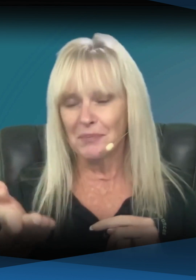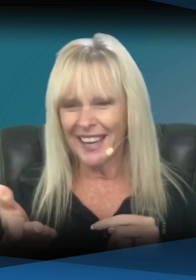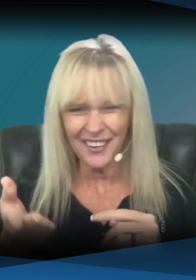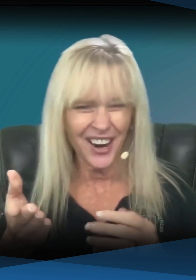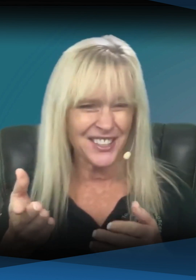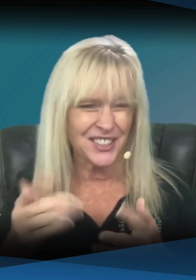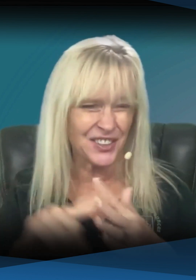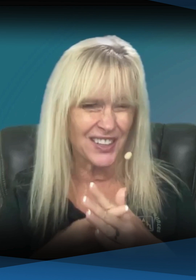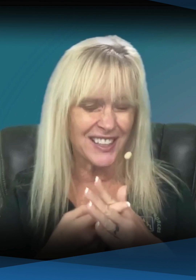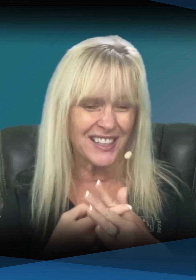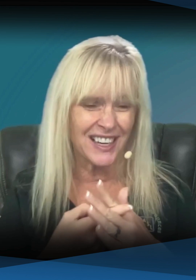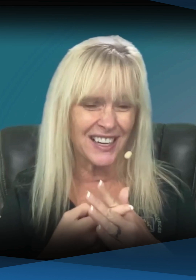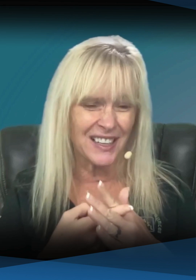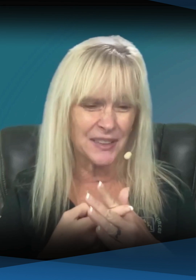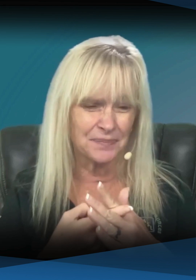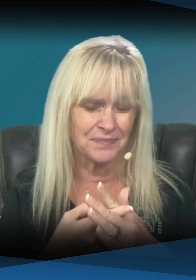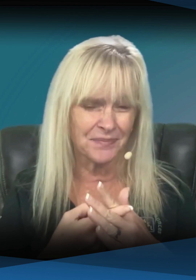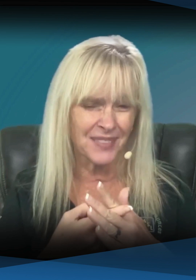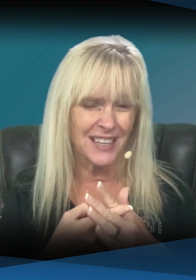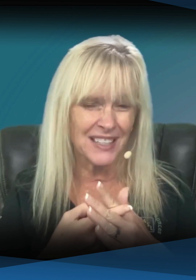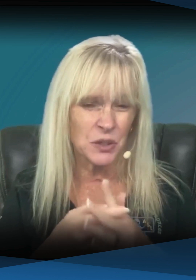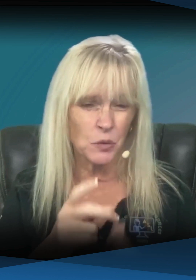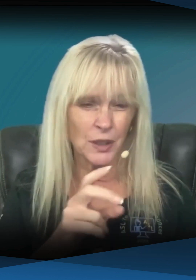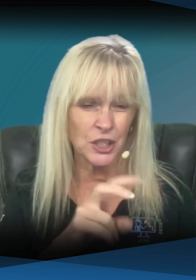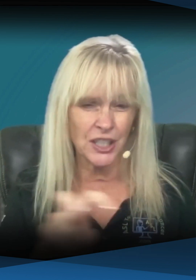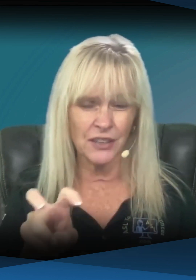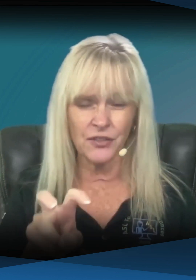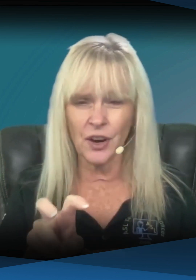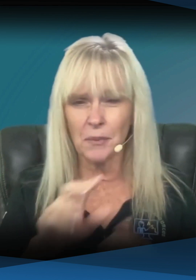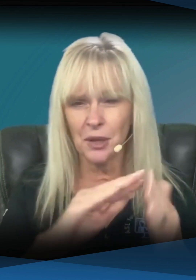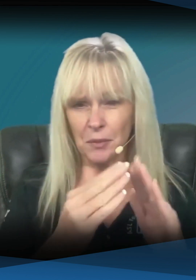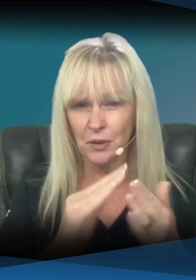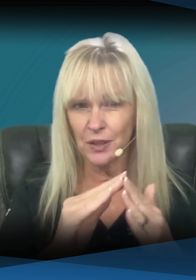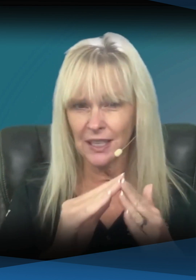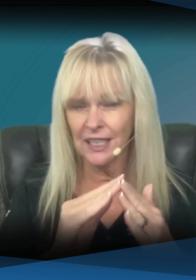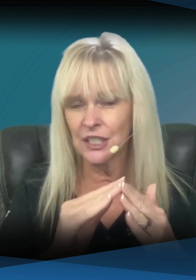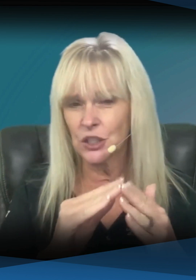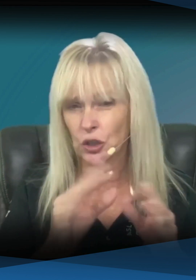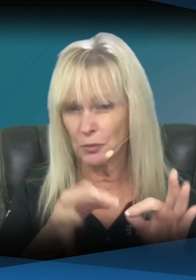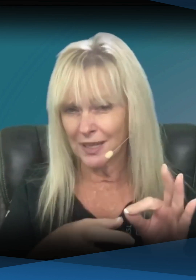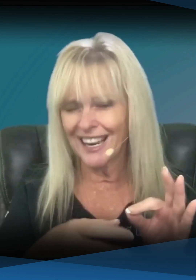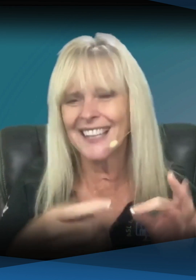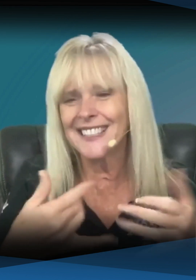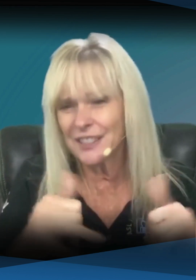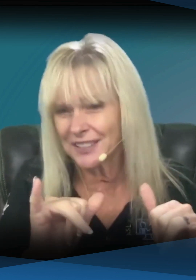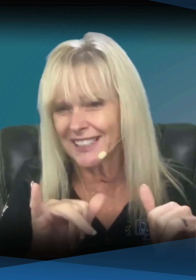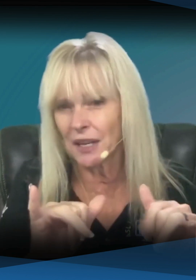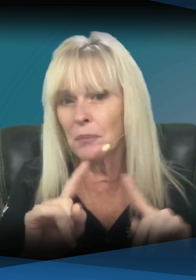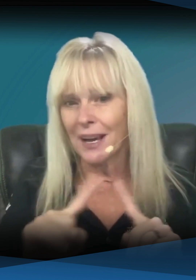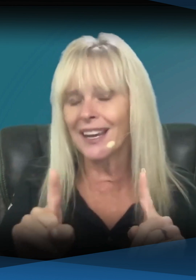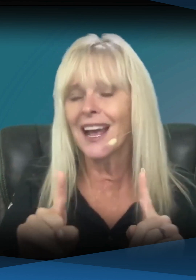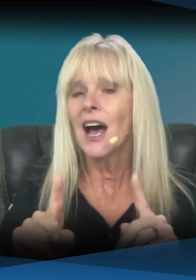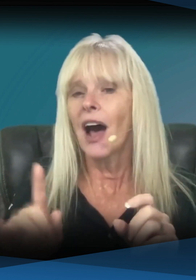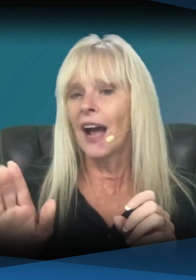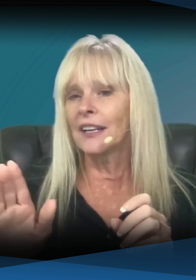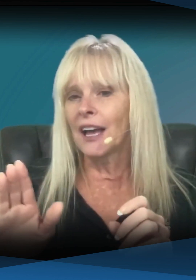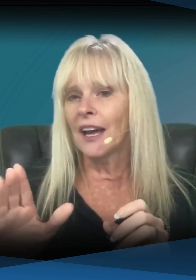there I started switching from community interpreting. I still did it, but I got